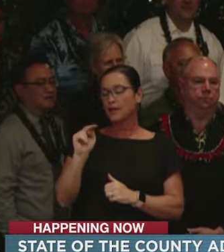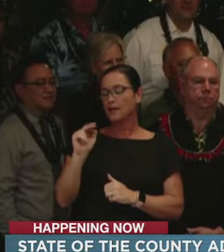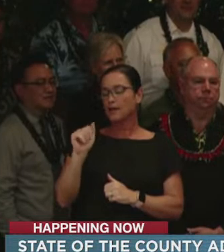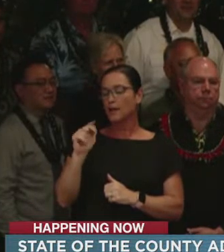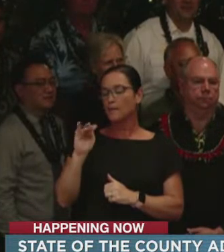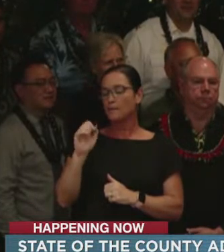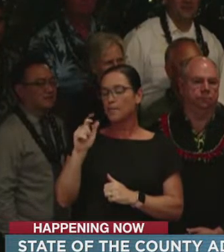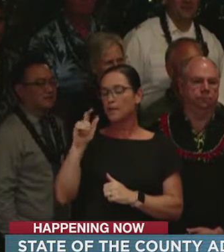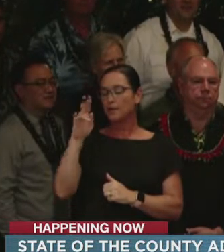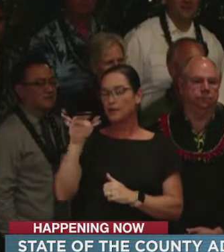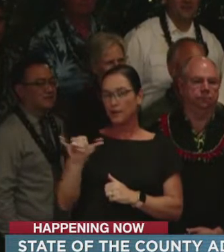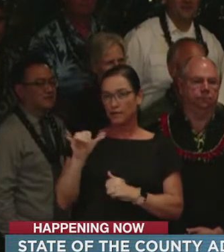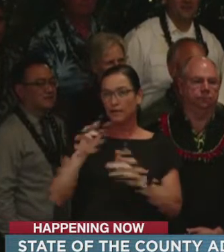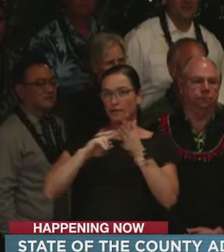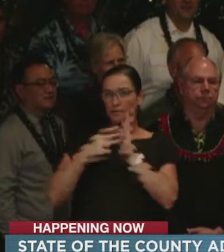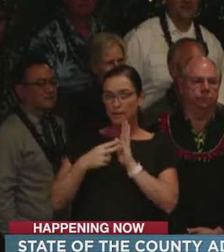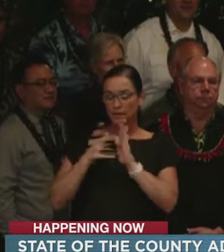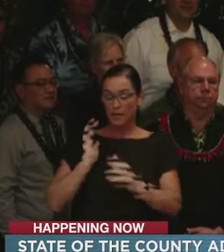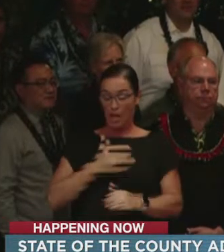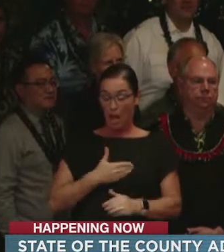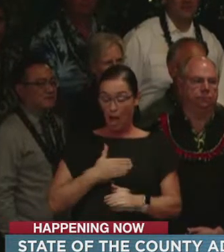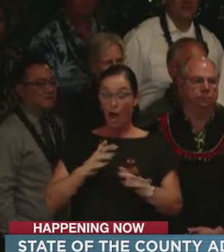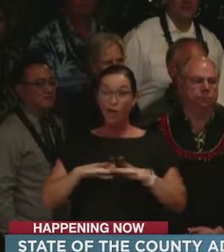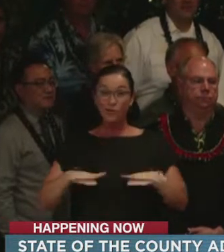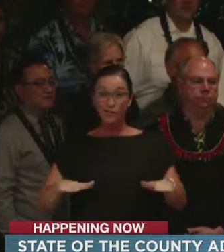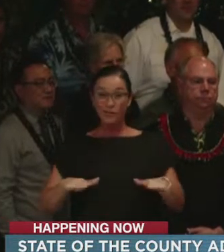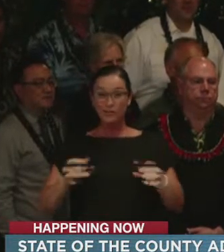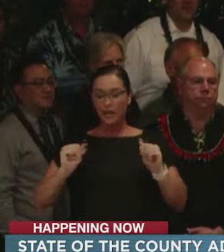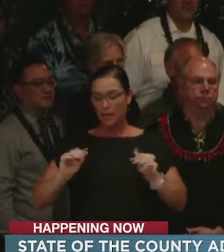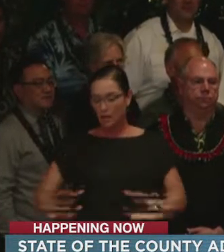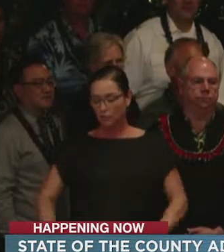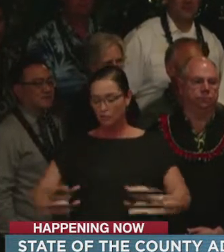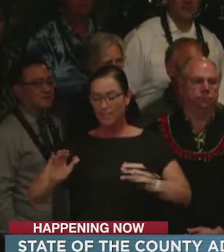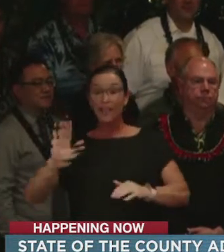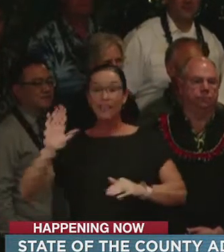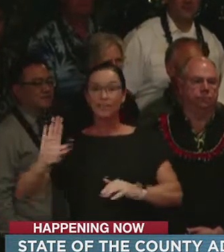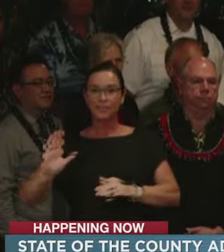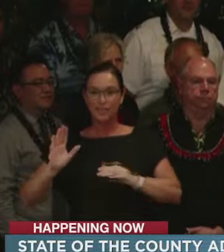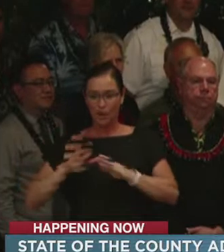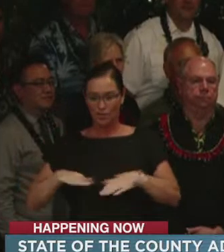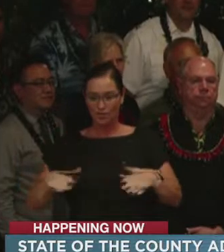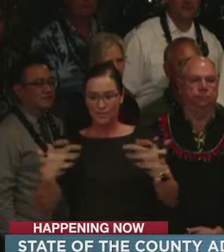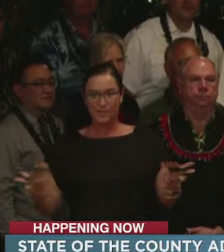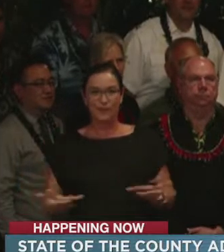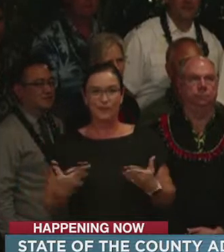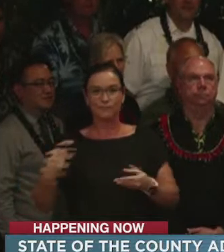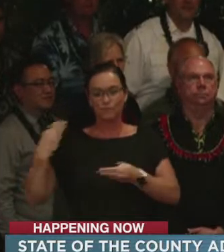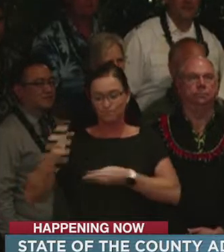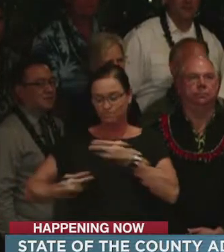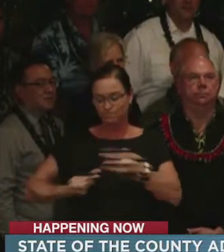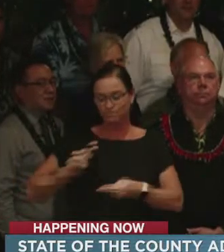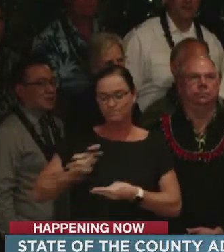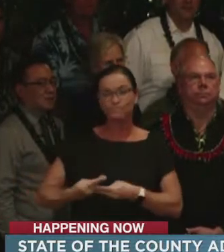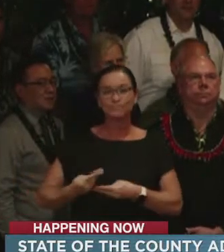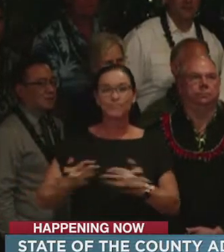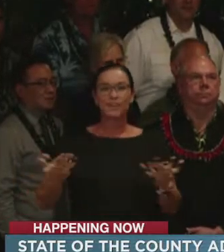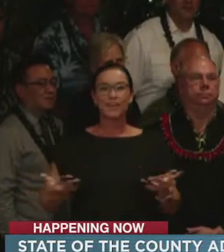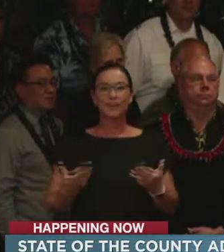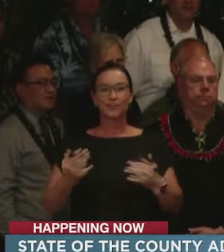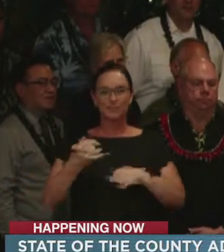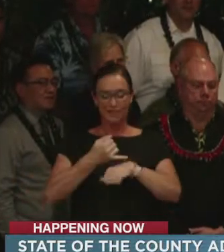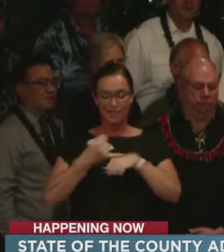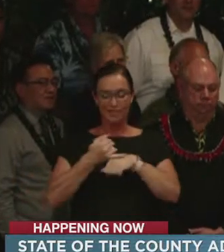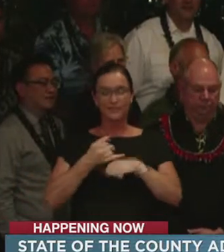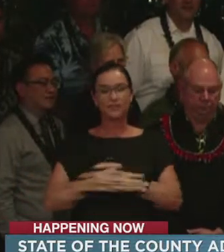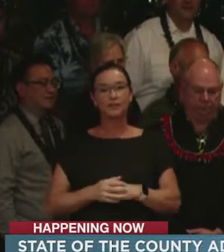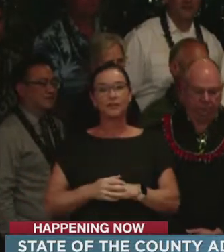to allow our keiki to raise their keiki here on this island. The goal is not only for them to